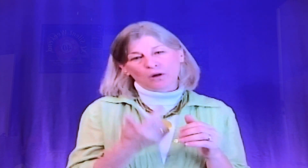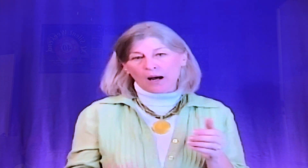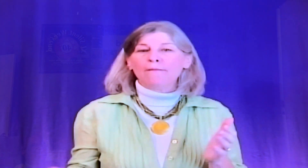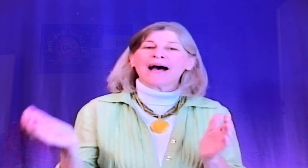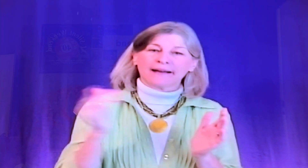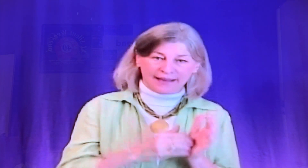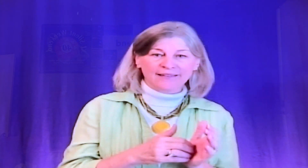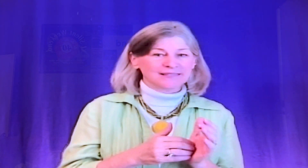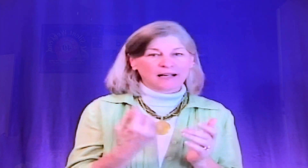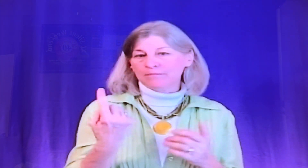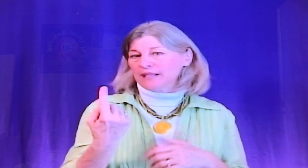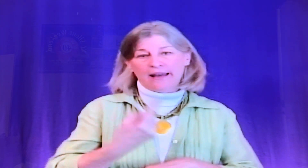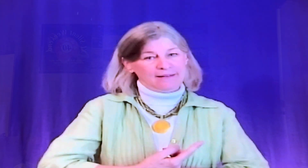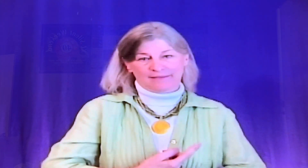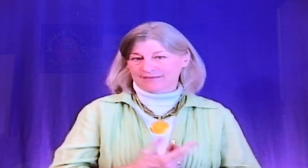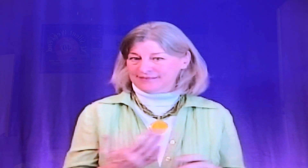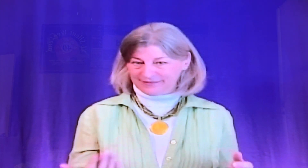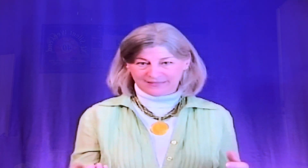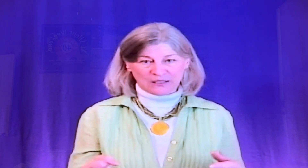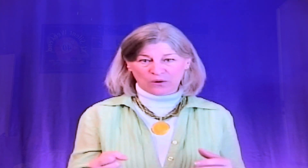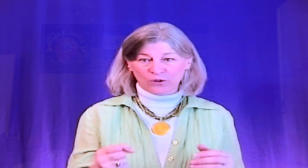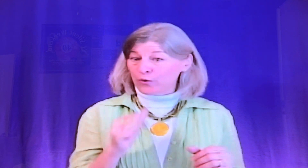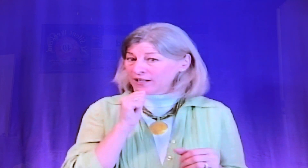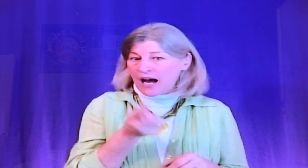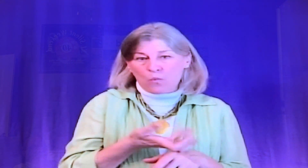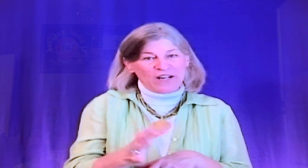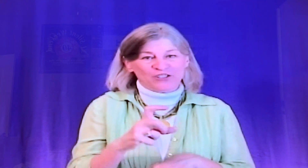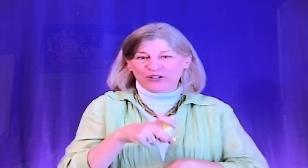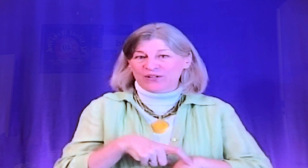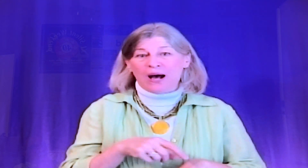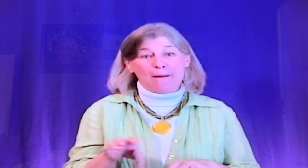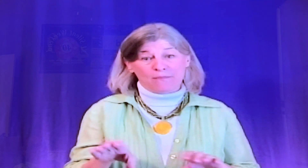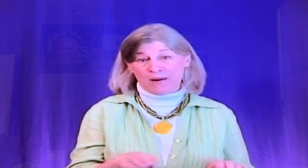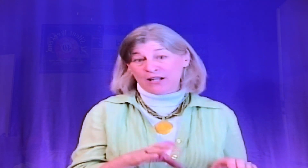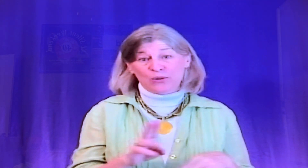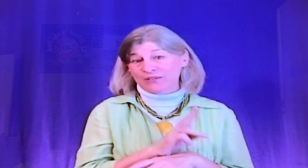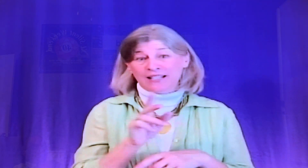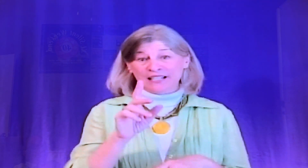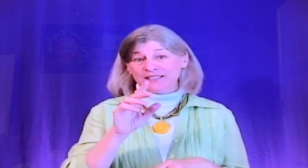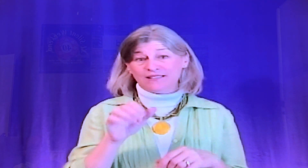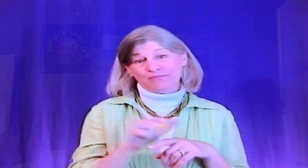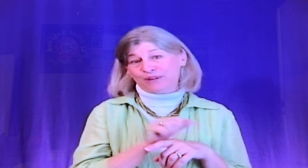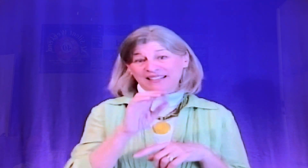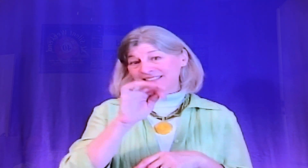come back again someday. So you are not wasting your time by using this practice tip.